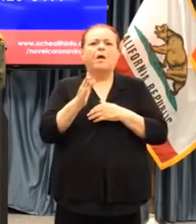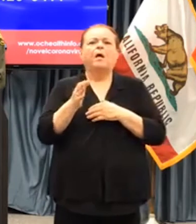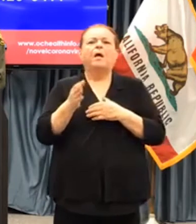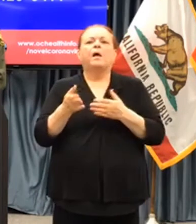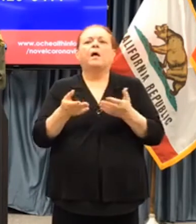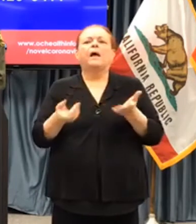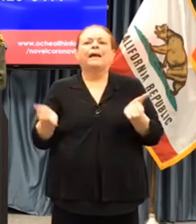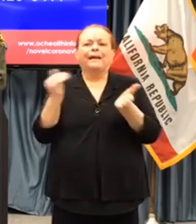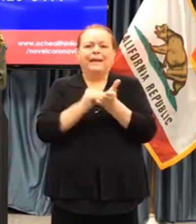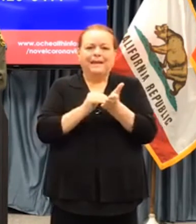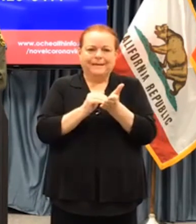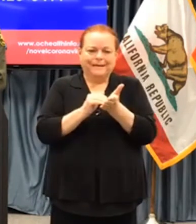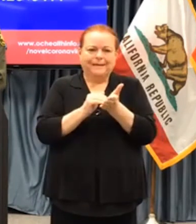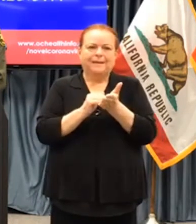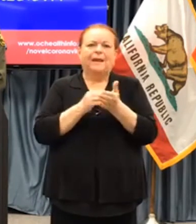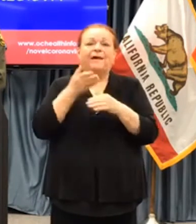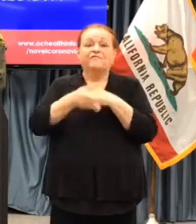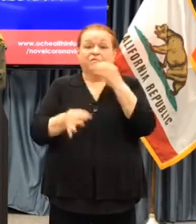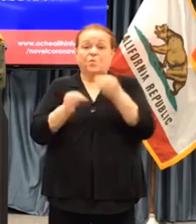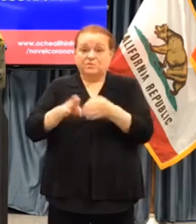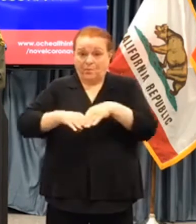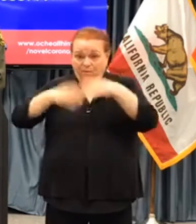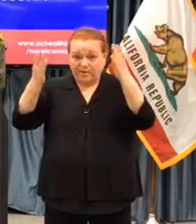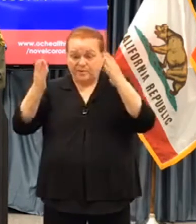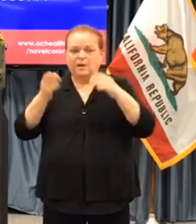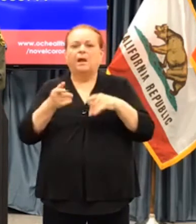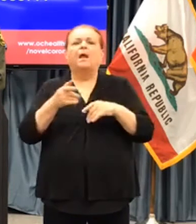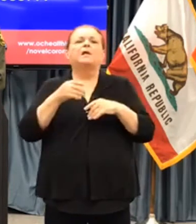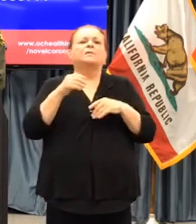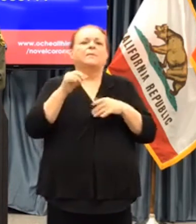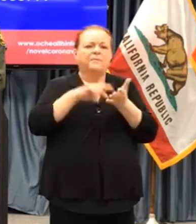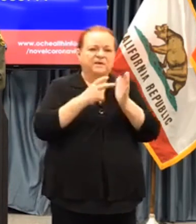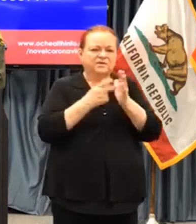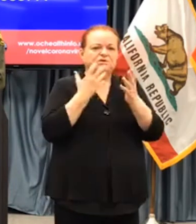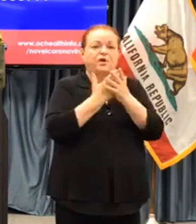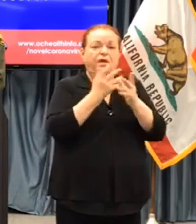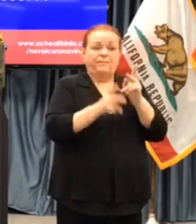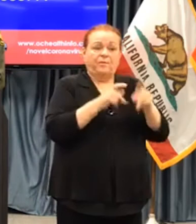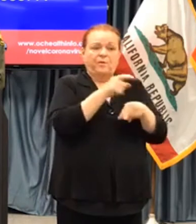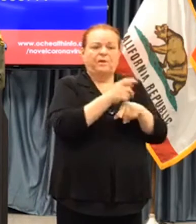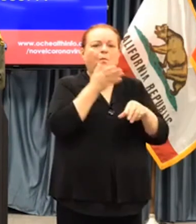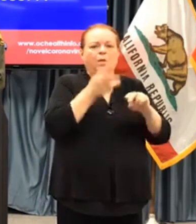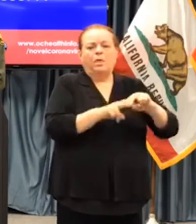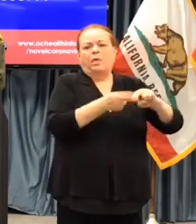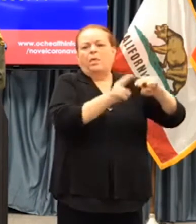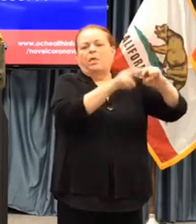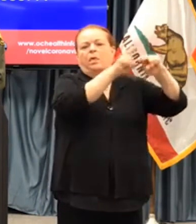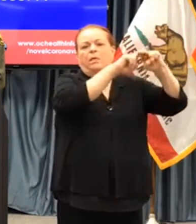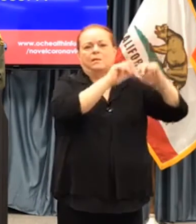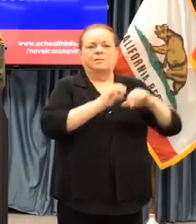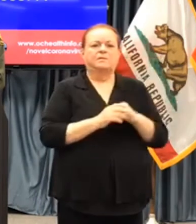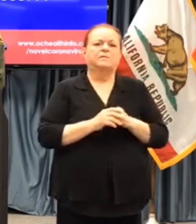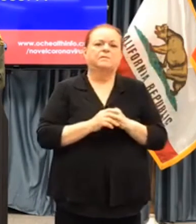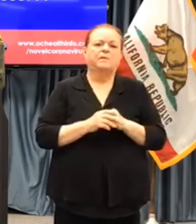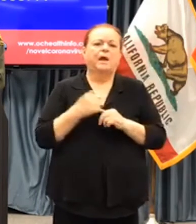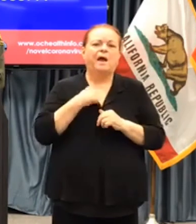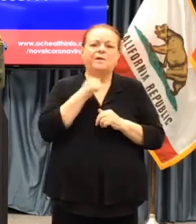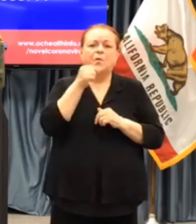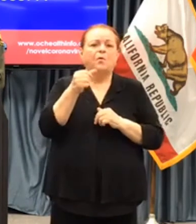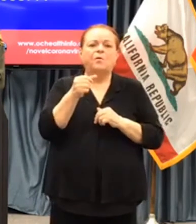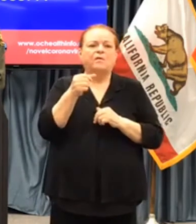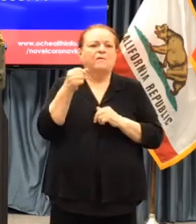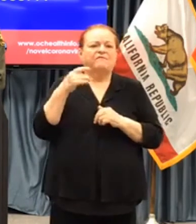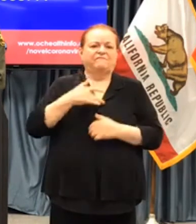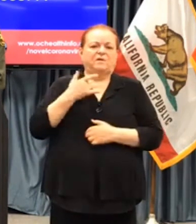and the population of the jail will eventually return back to where it was. I just don't see the necessity for having a